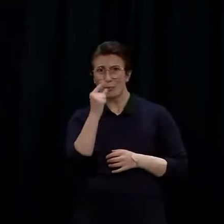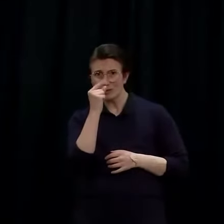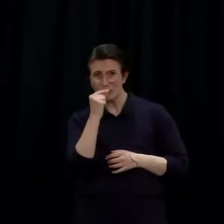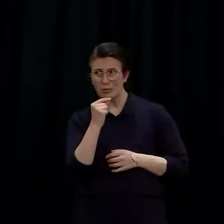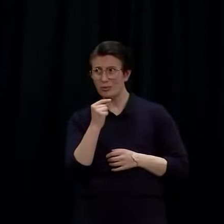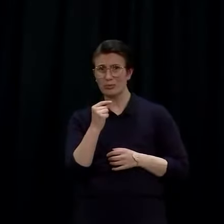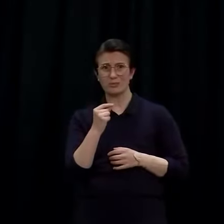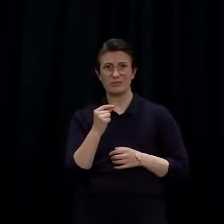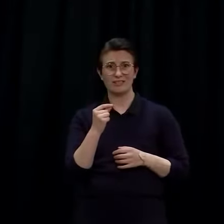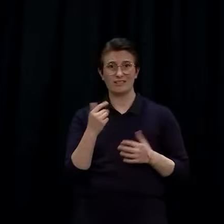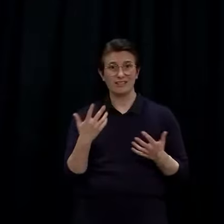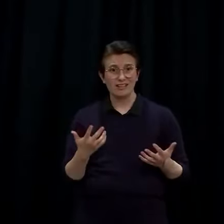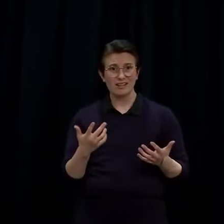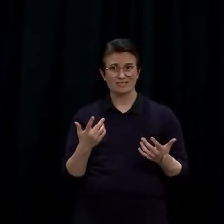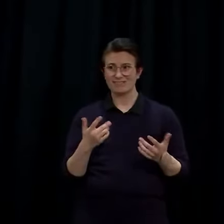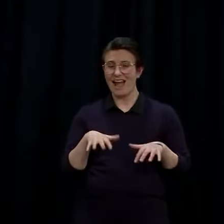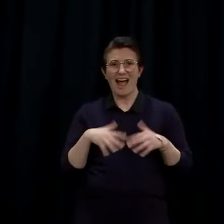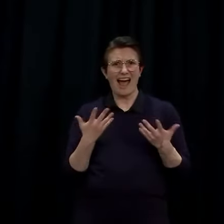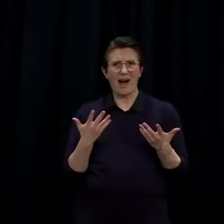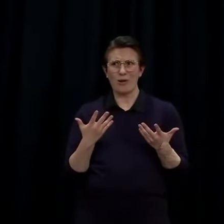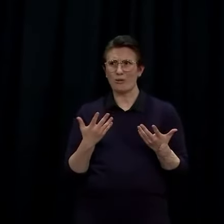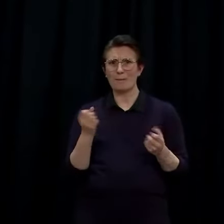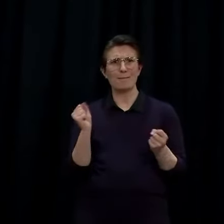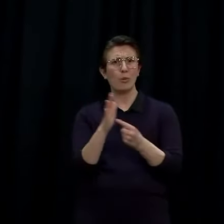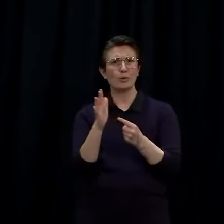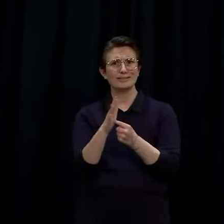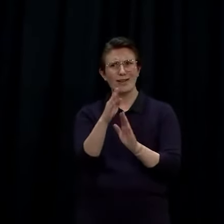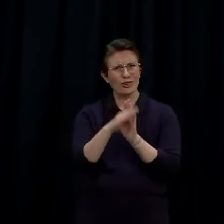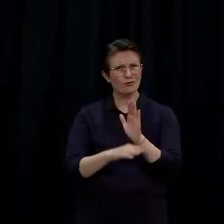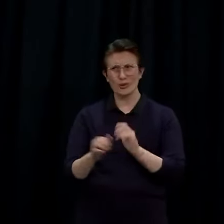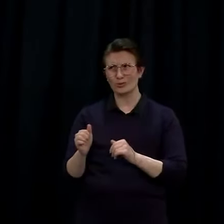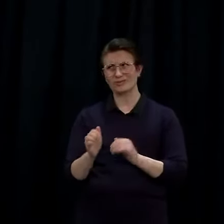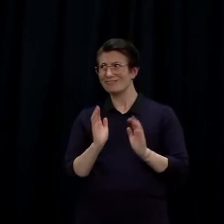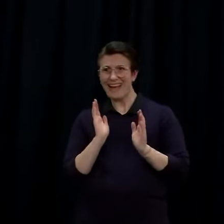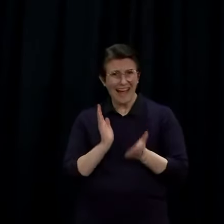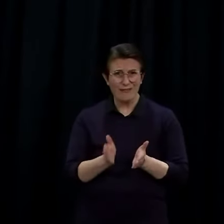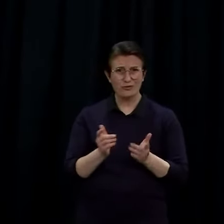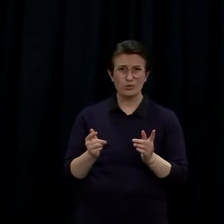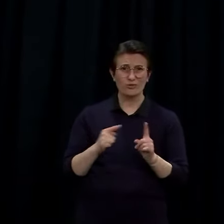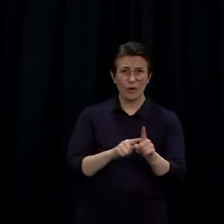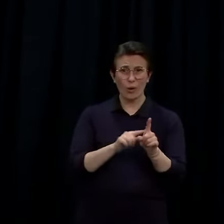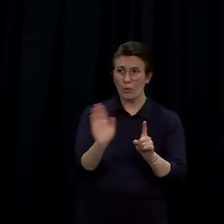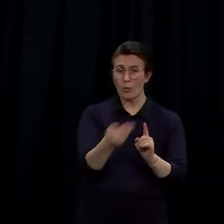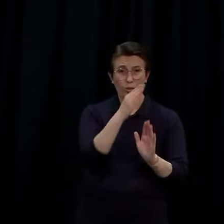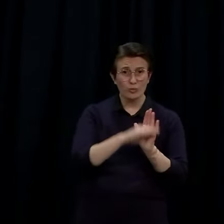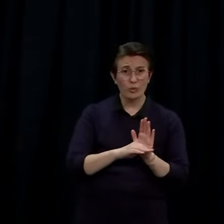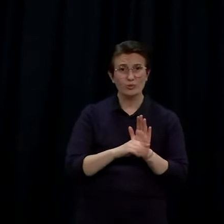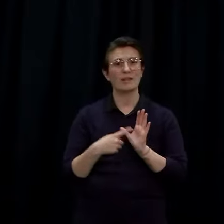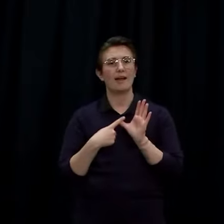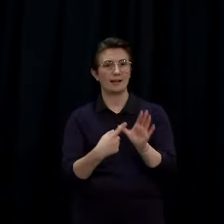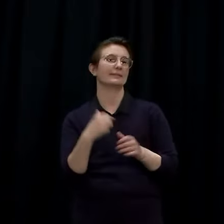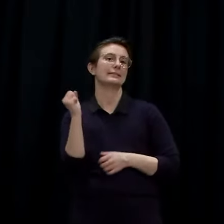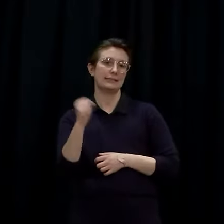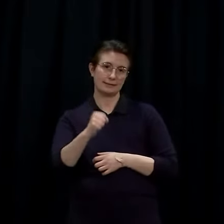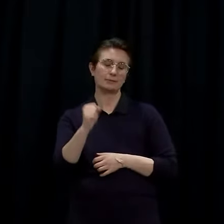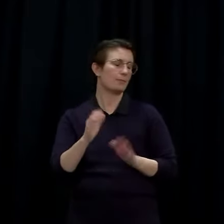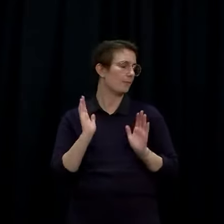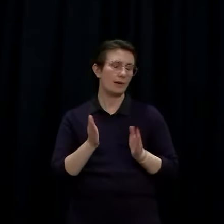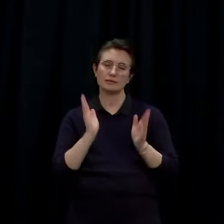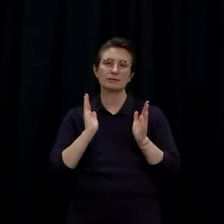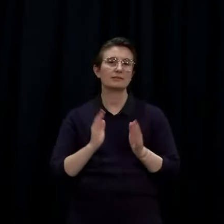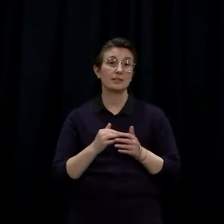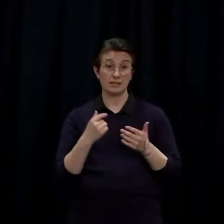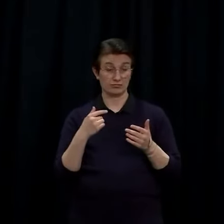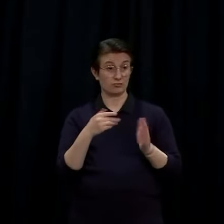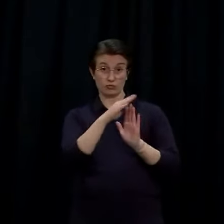to Auckland and all of New Zealand, what you are doing is working. It is absolutely working. We are reaching a point